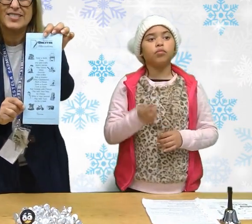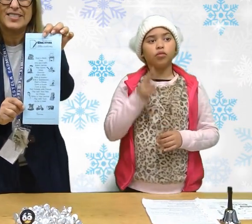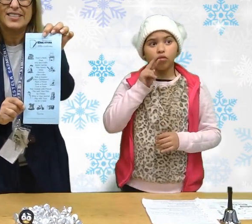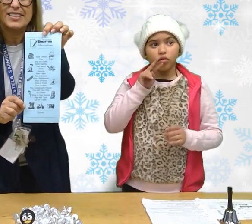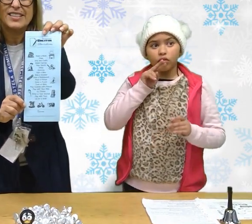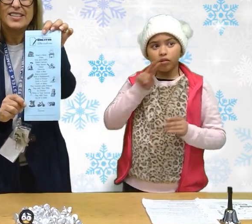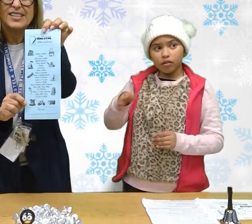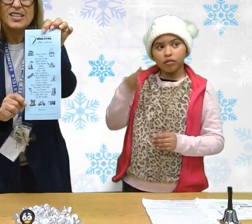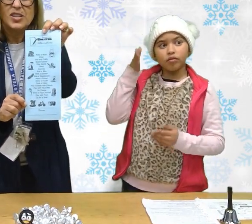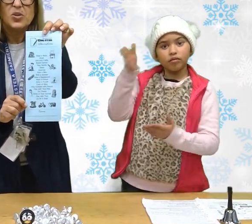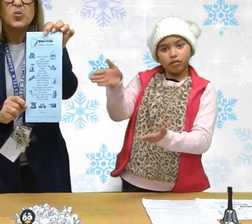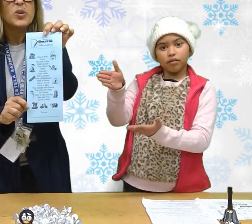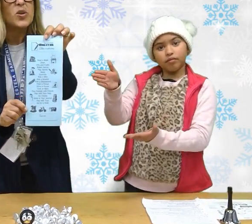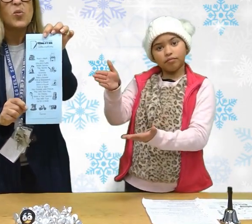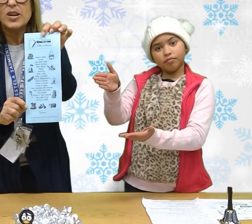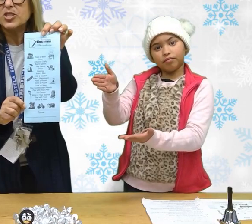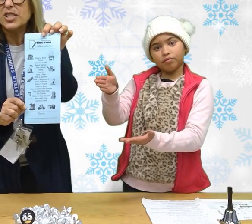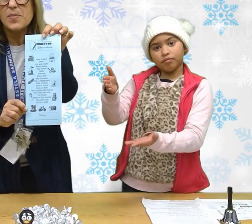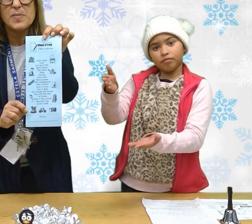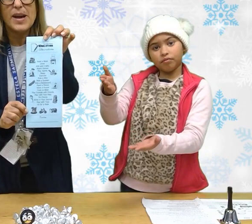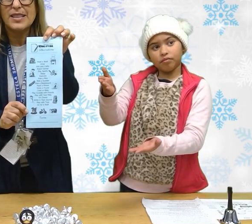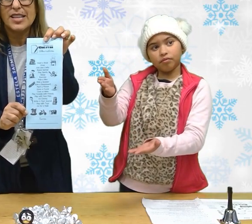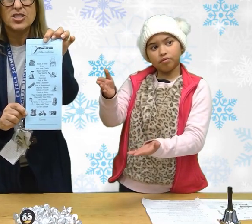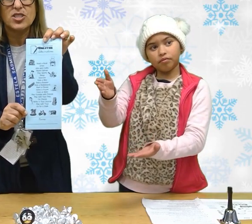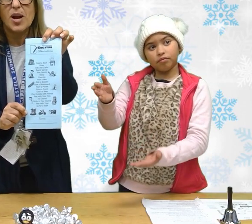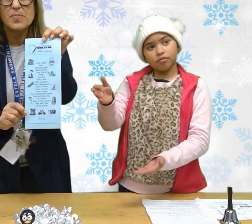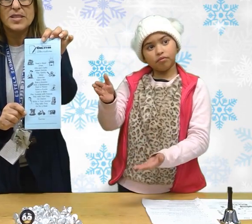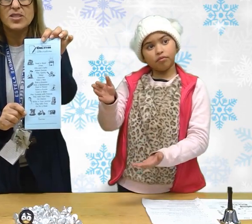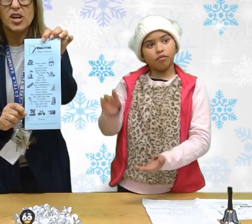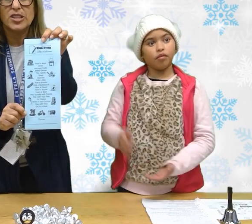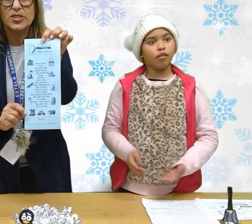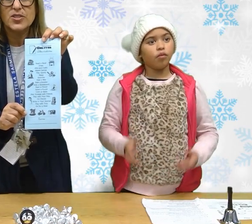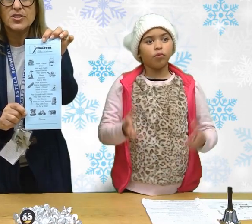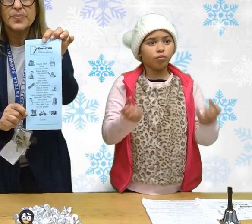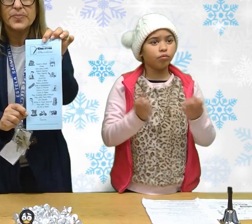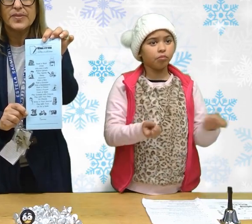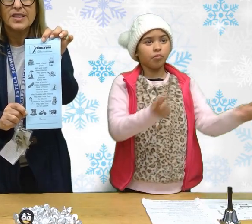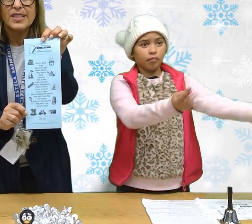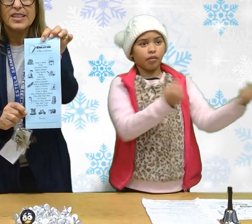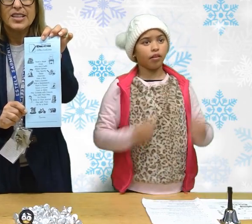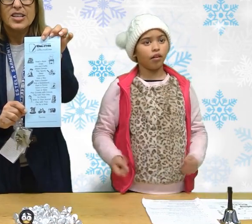alternatives. We don't want you coming back like a zombie, scholars.